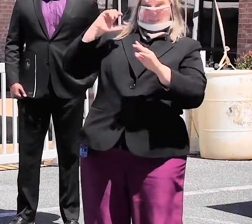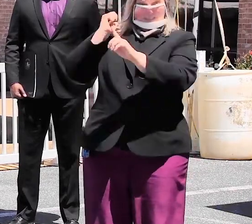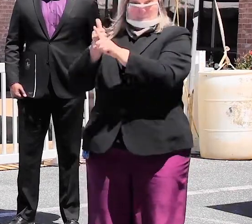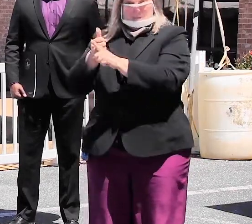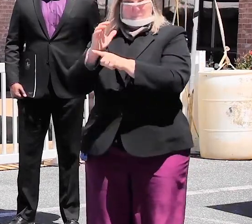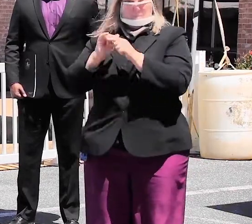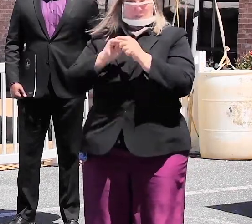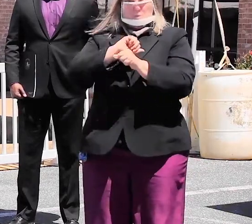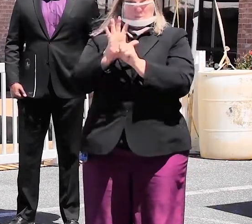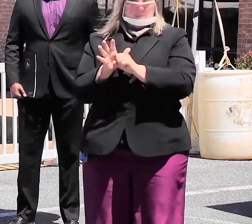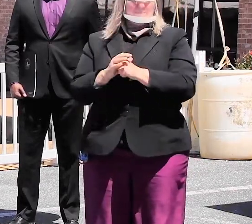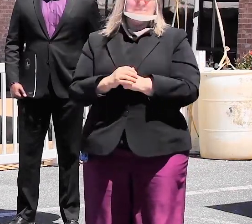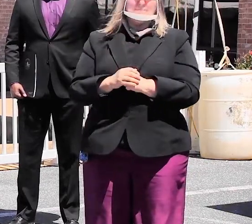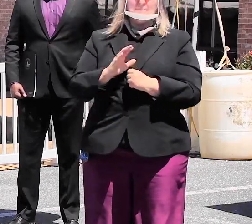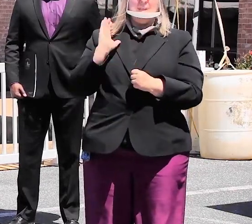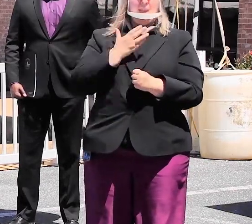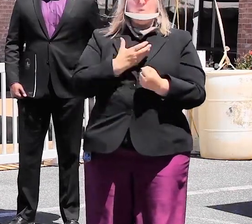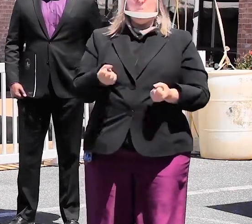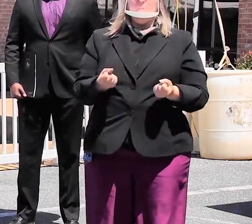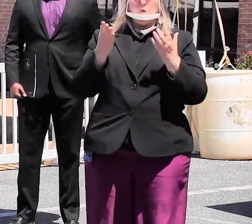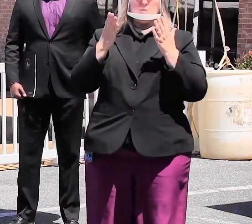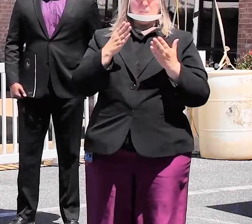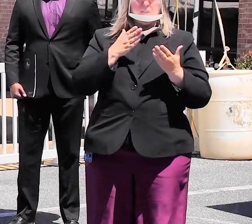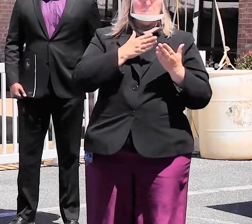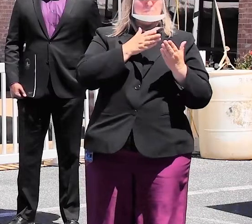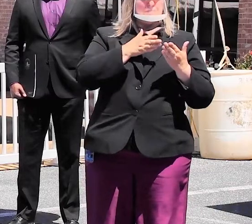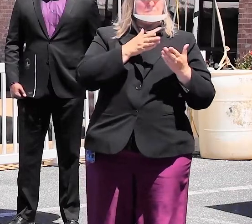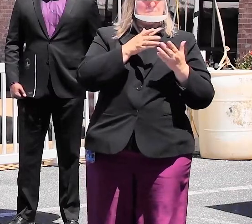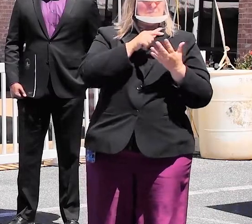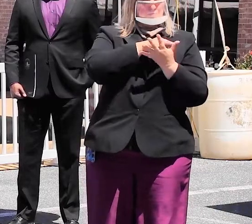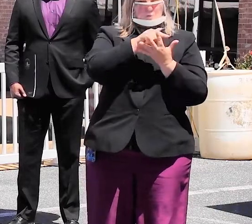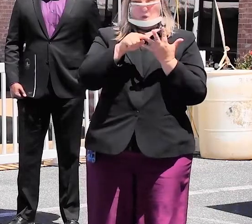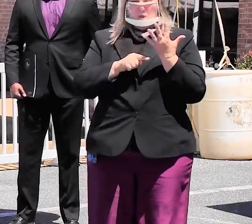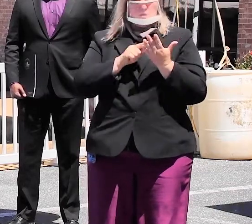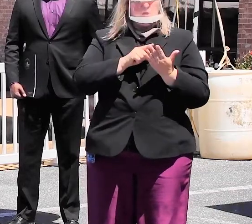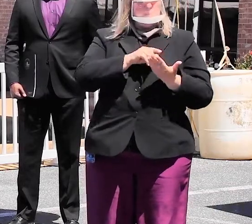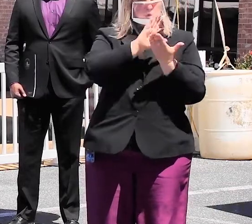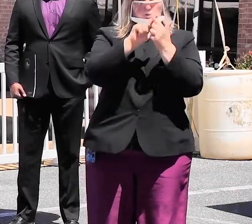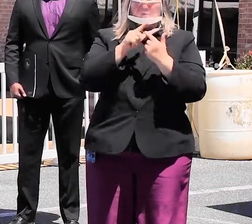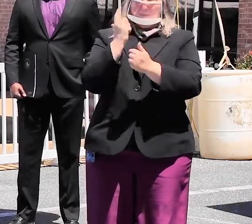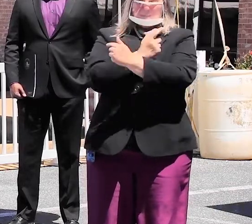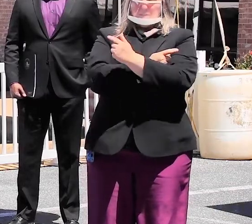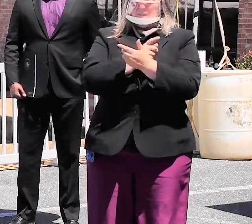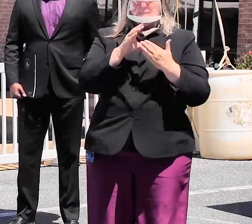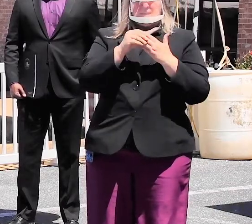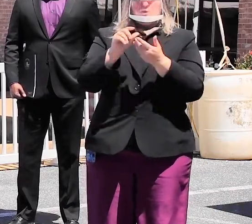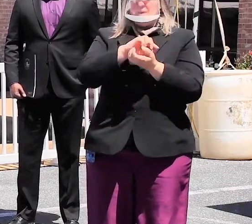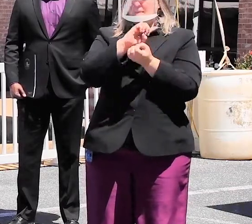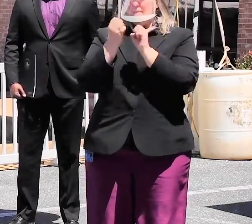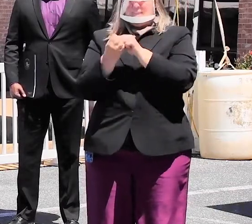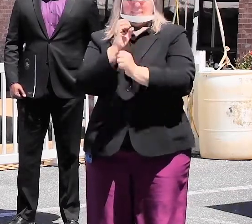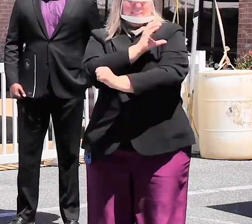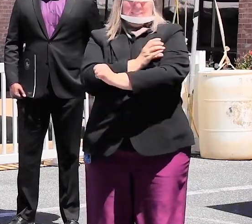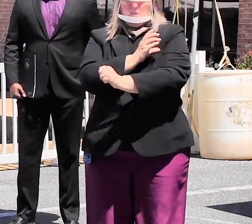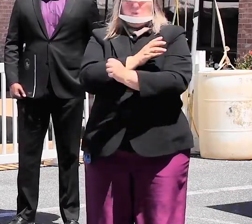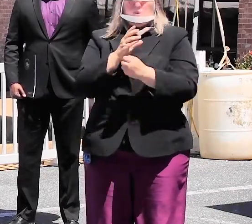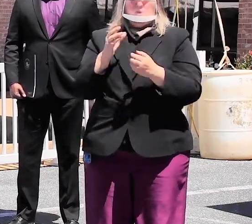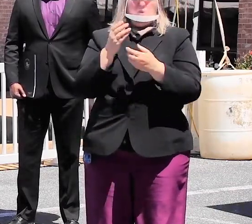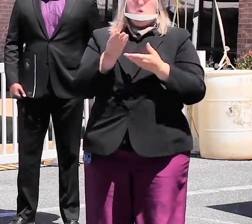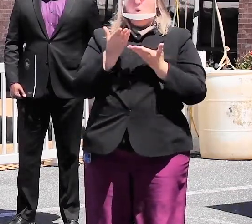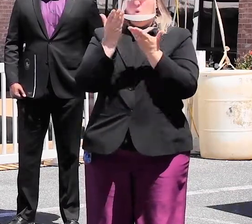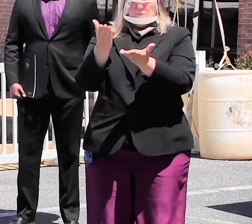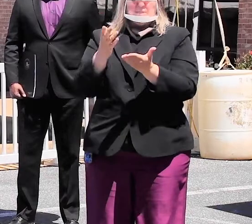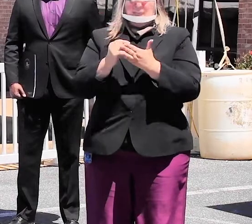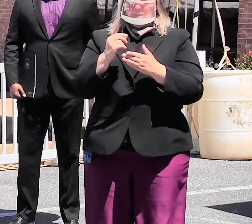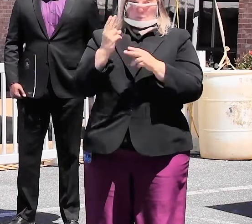COVID-19. Our multi-pronged approach to vaccination has led to an evolution in clinic offerings, the